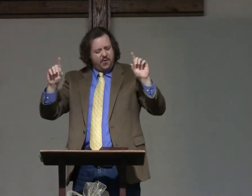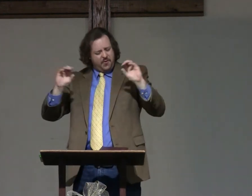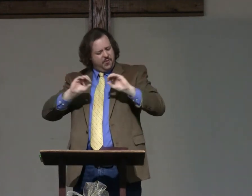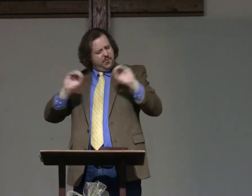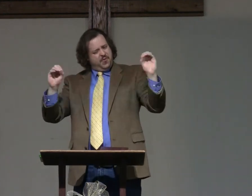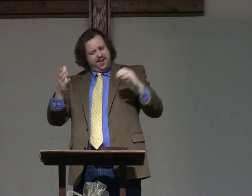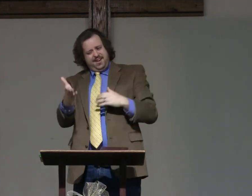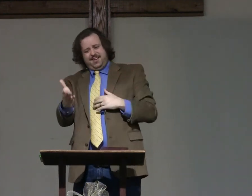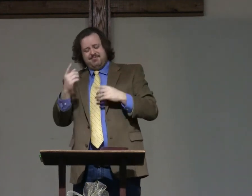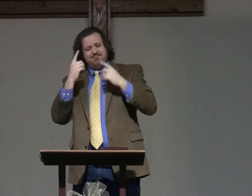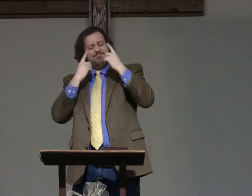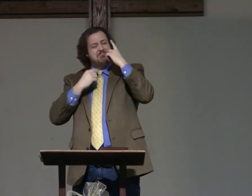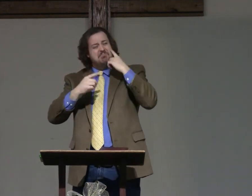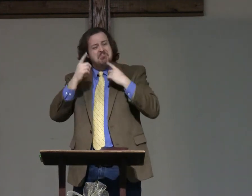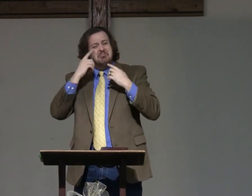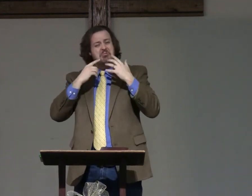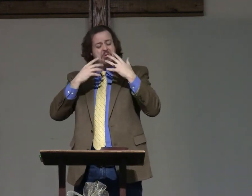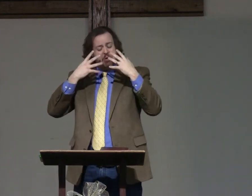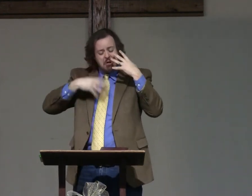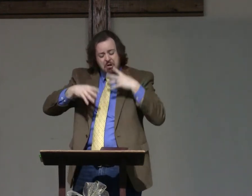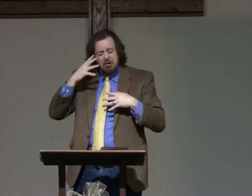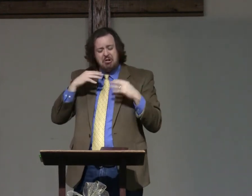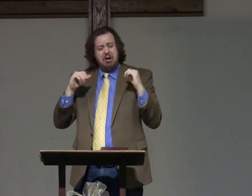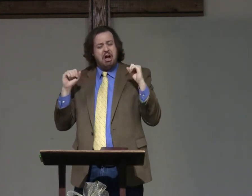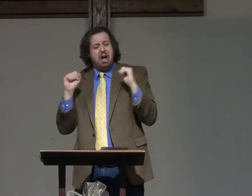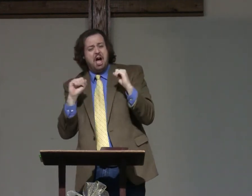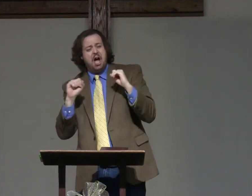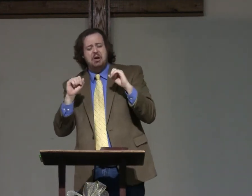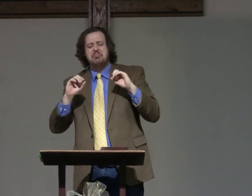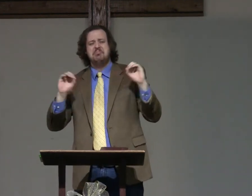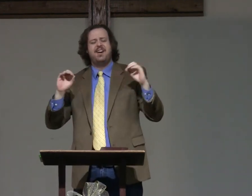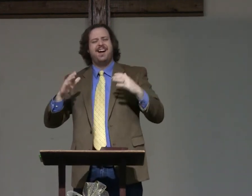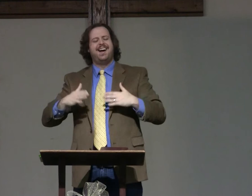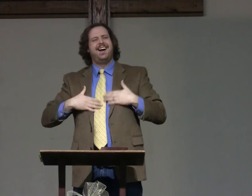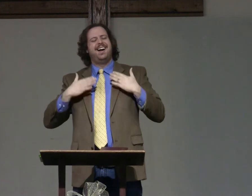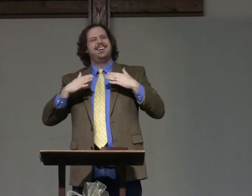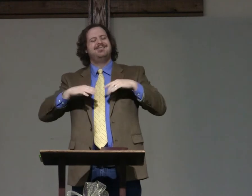The little Lord Jesus, no crying he makes.